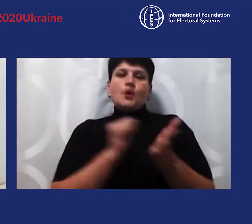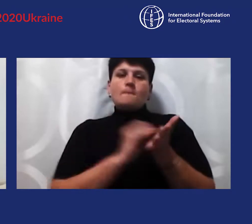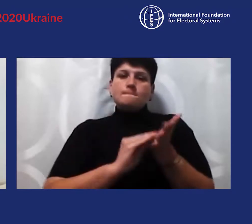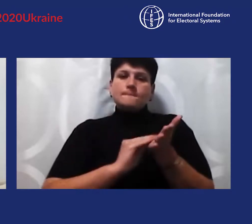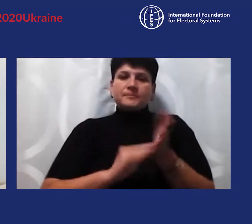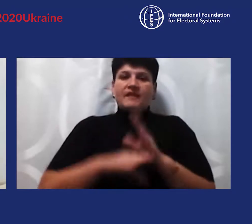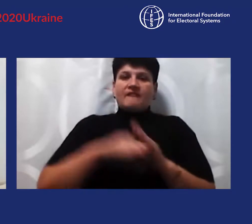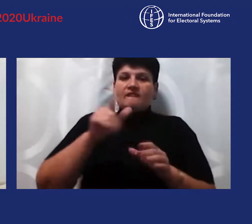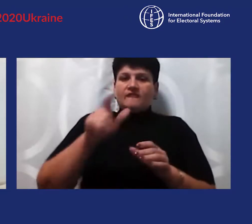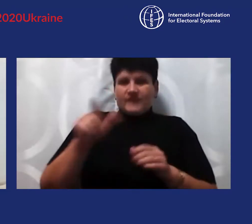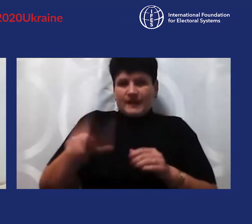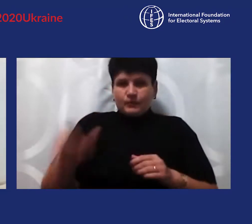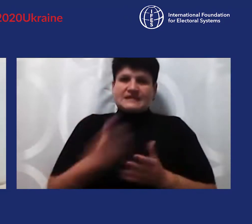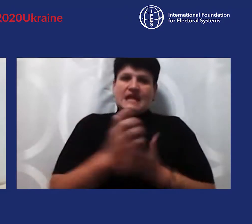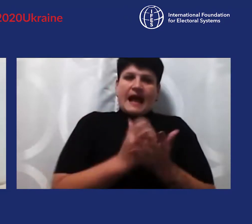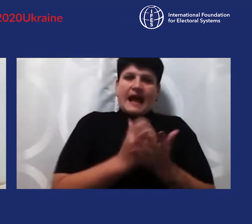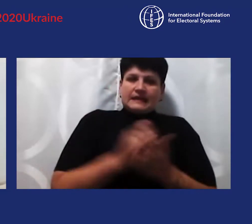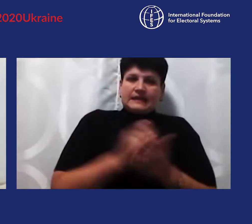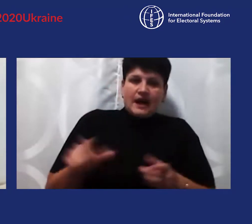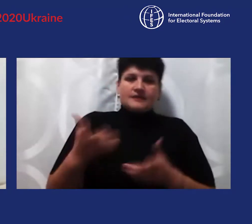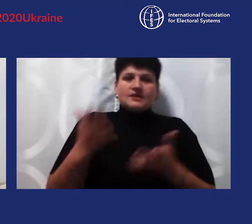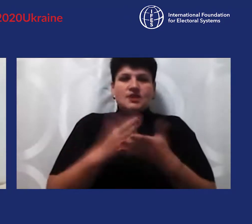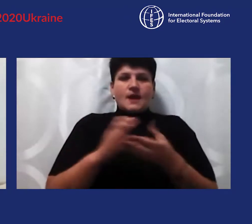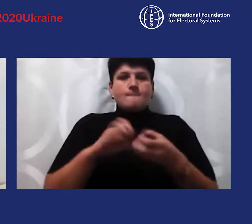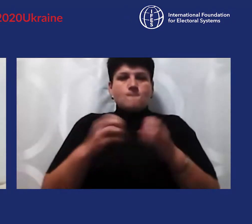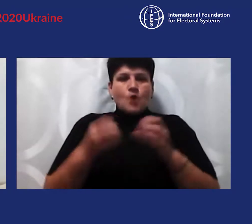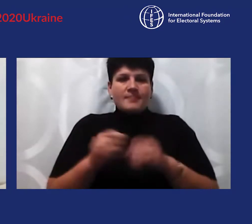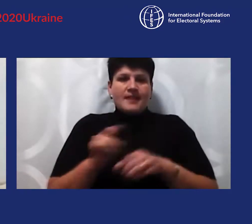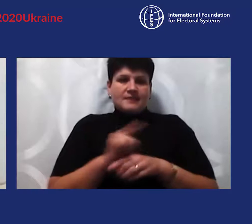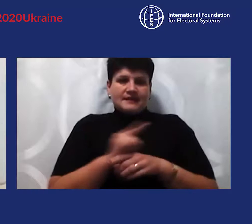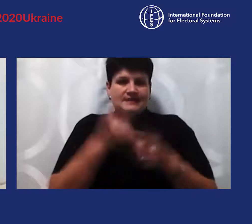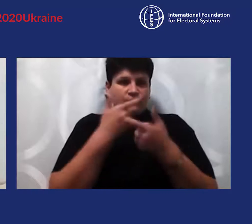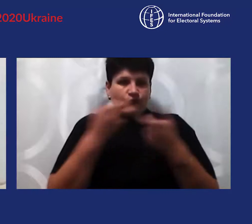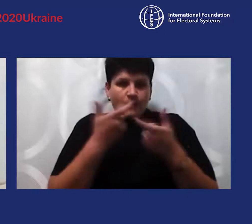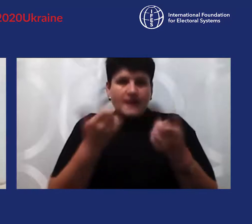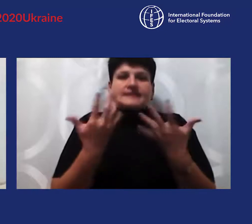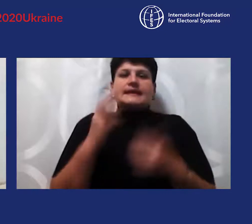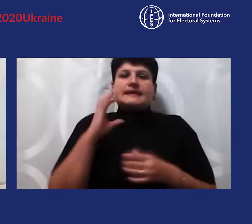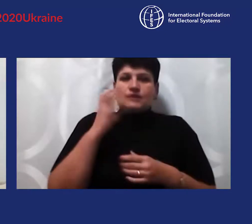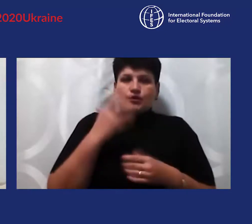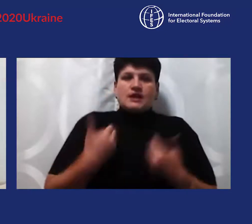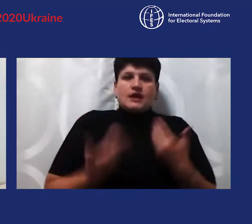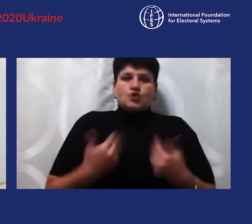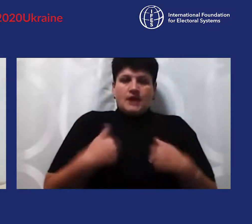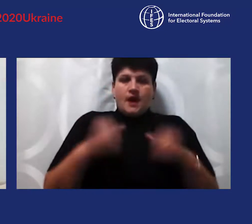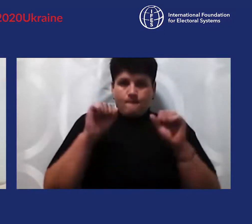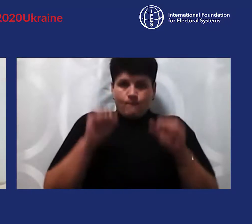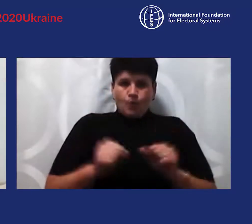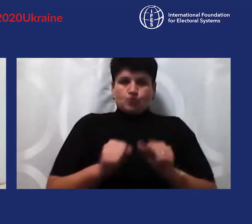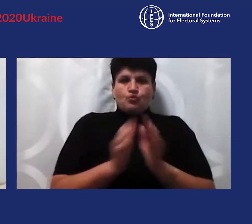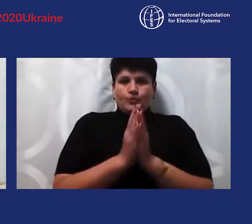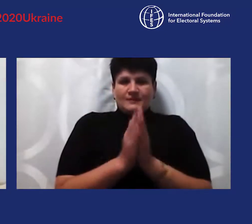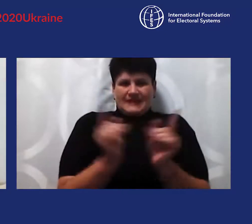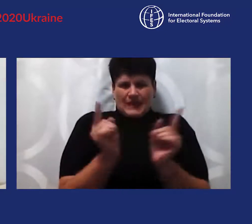experts in Ukraine how social media have been used in Ukraine, whether we have the problem